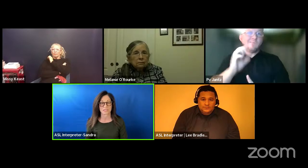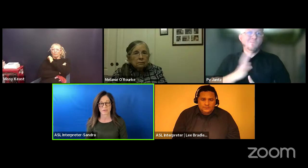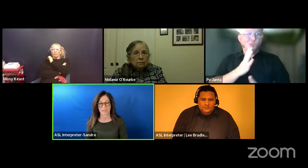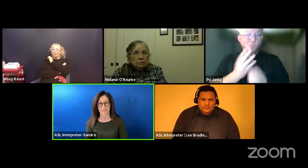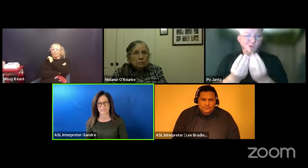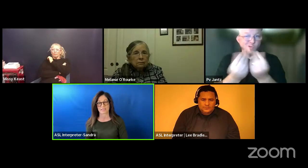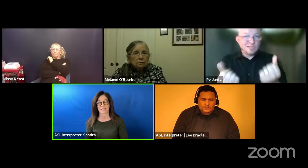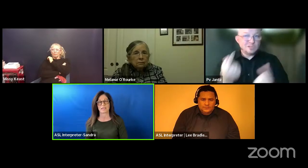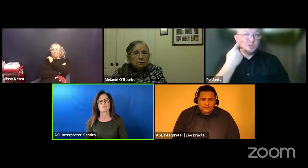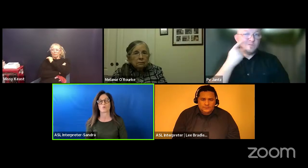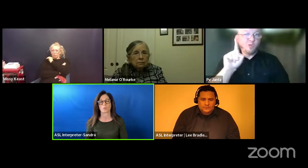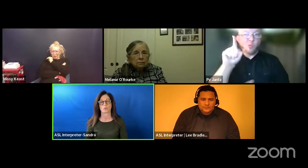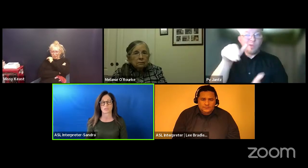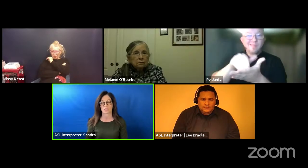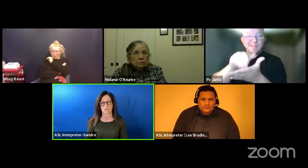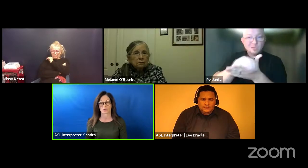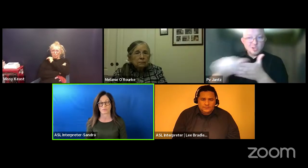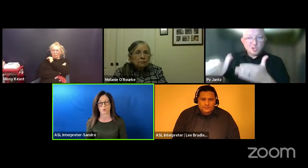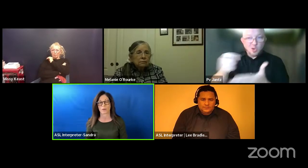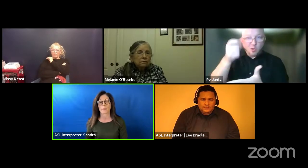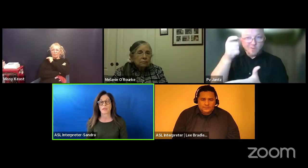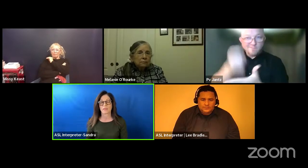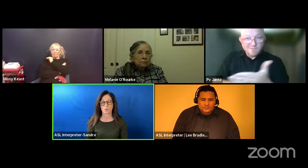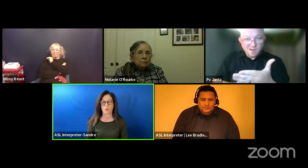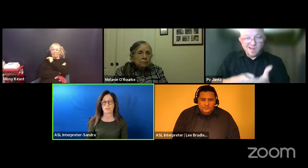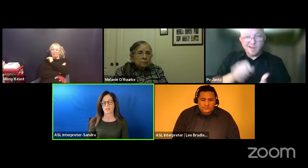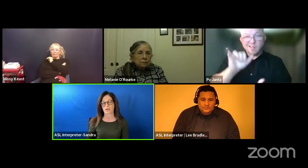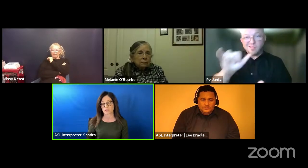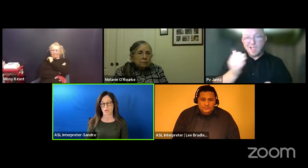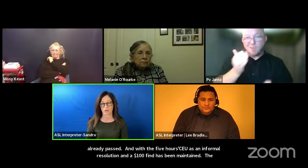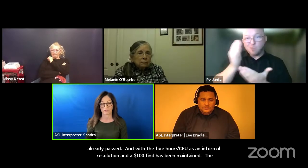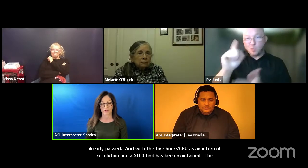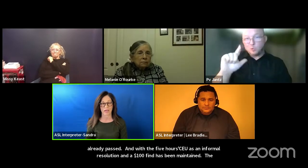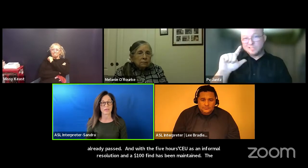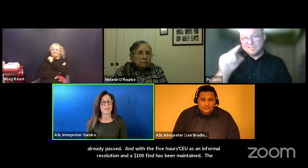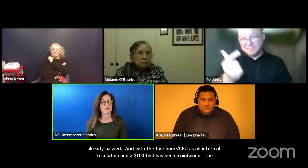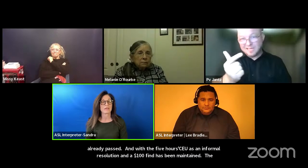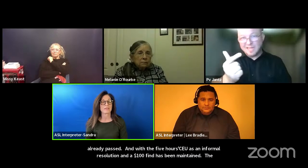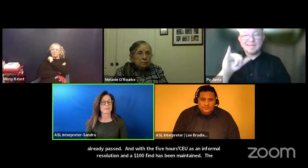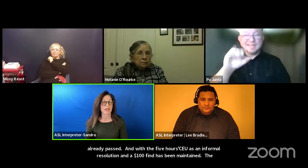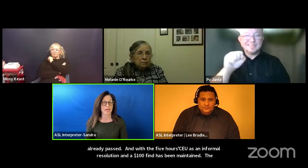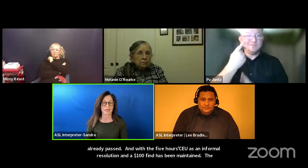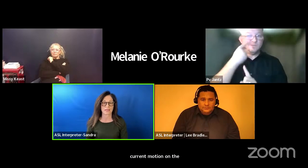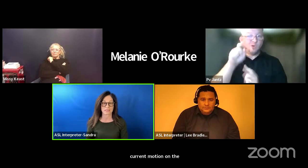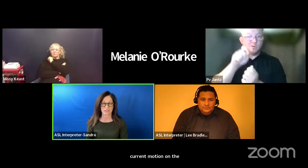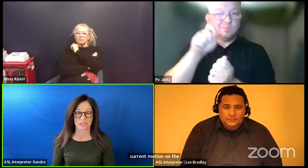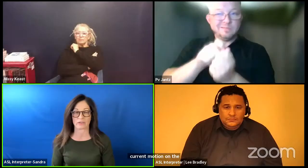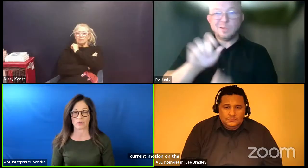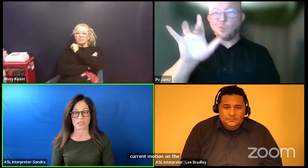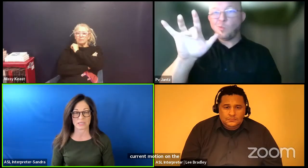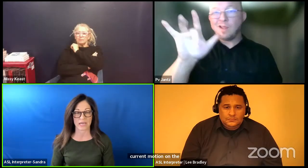floor specifically is the informal resolution for the $1,000 fine. That is looking for a